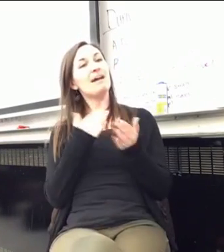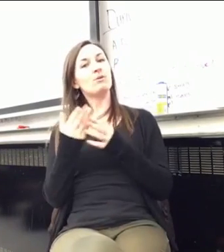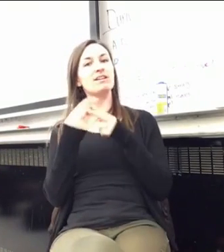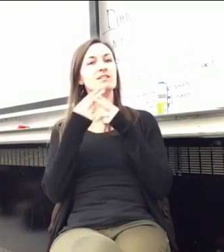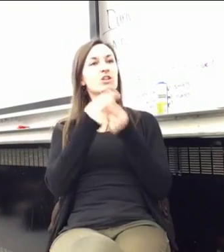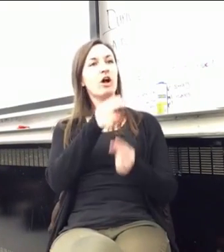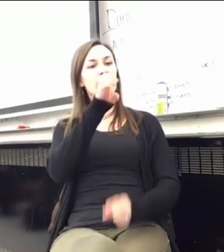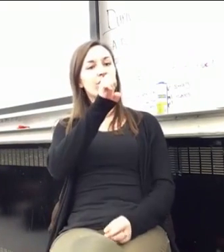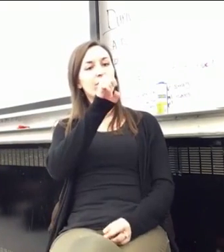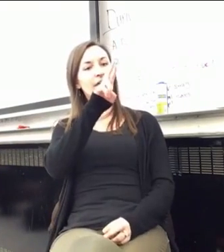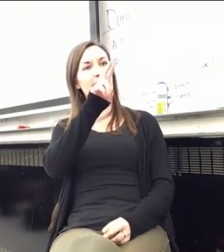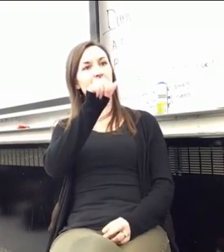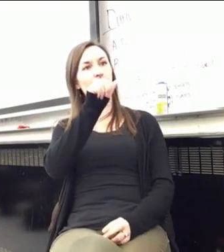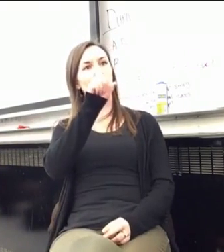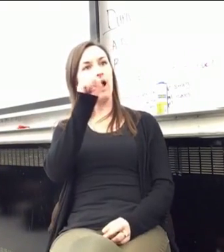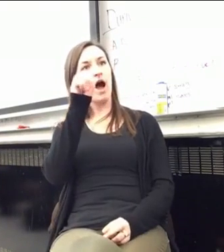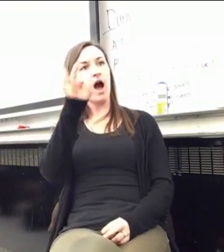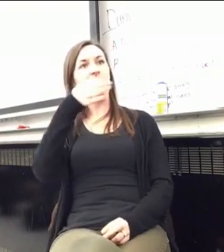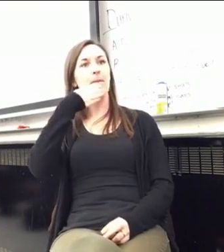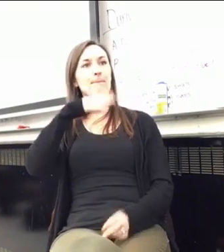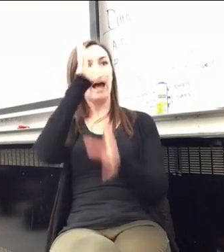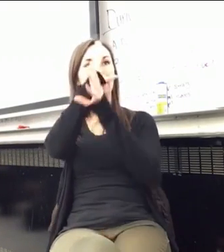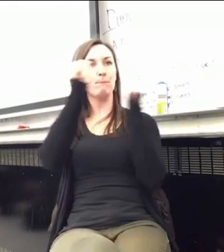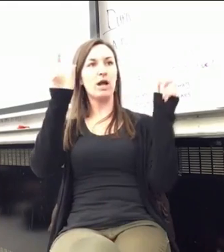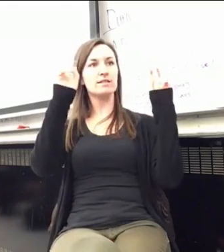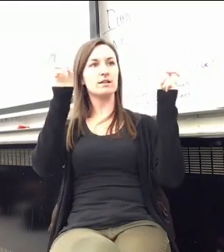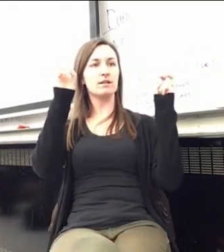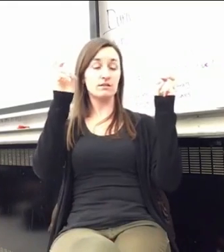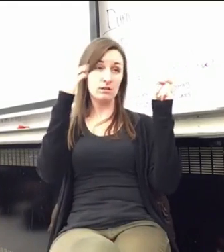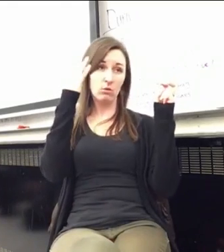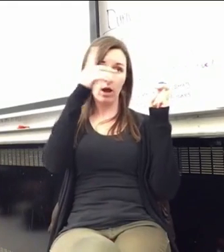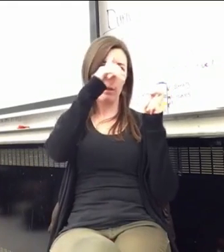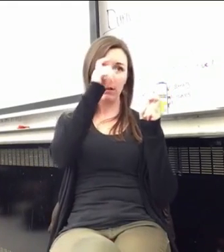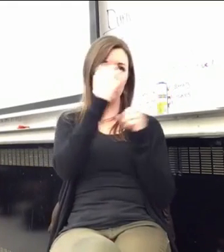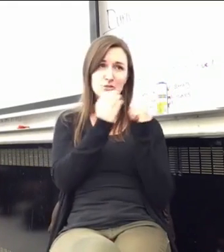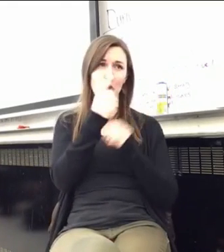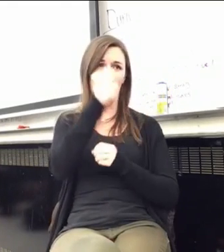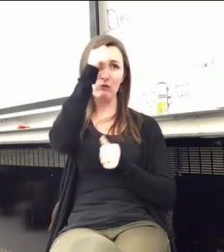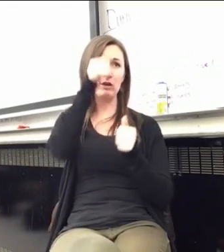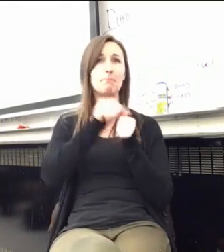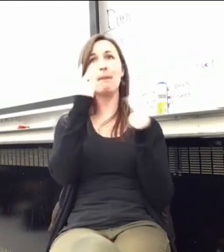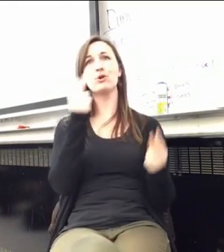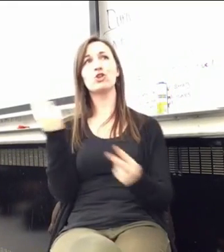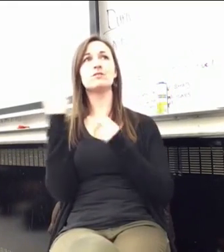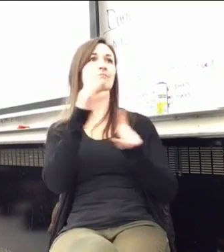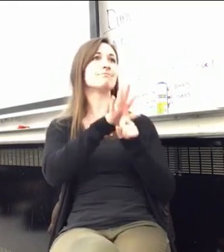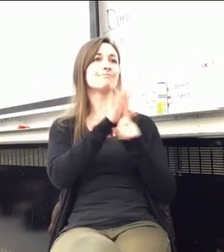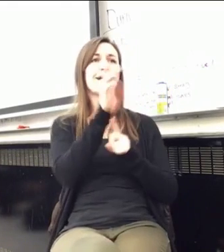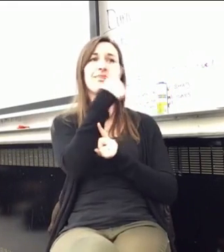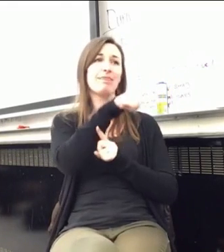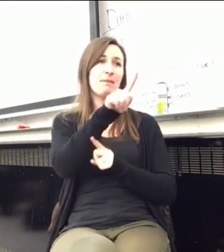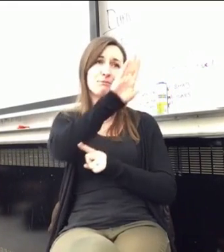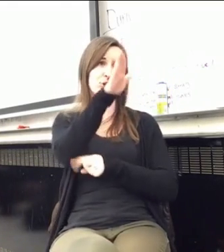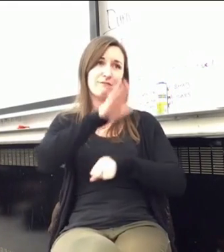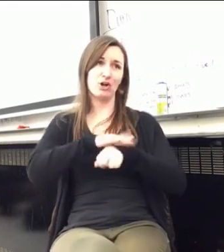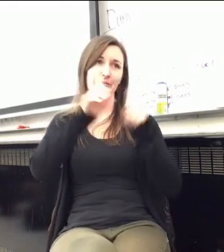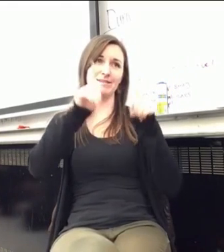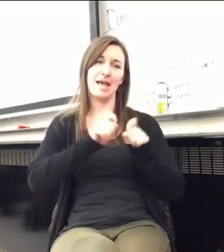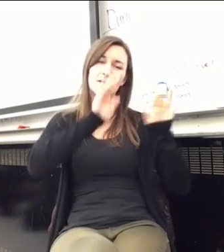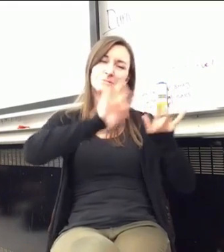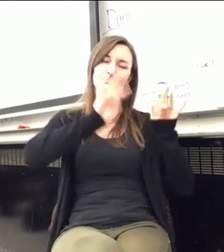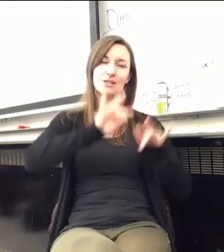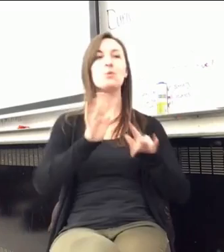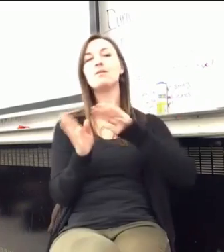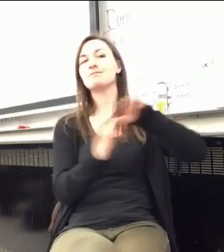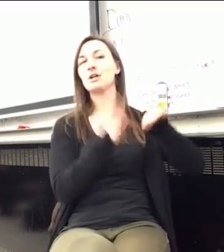era of bad presidents for a reason because nobody remembers them and they're never on the AP exam. But we'll get there. So anyways, from here,